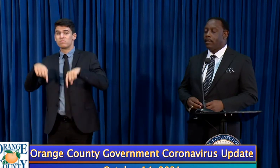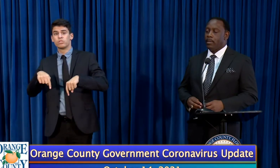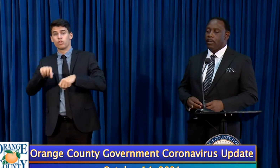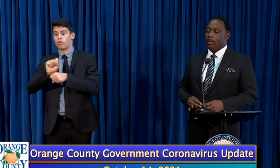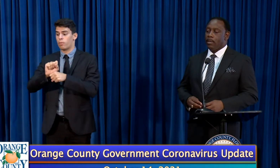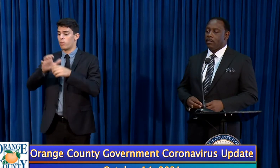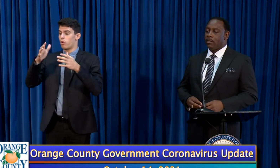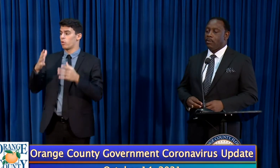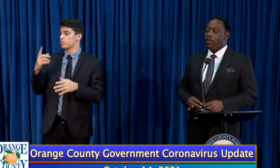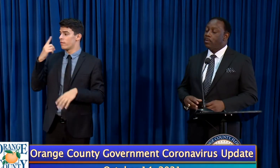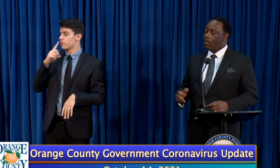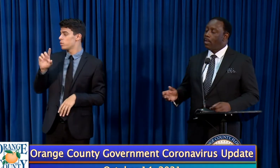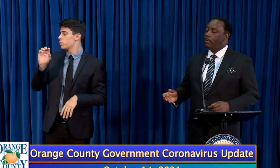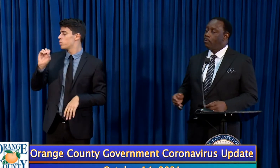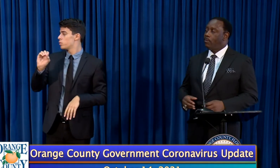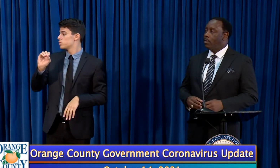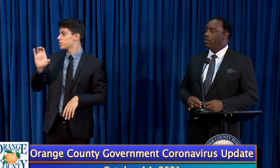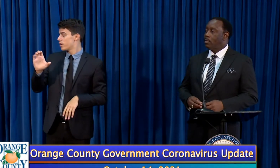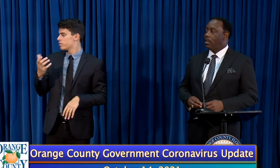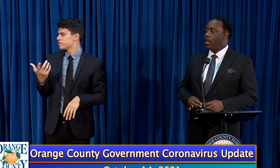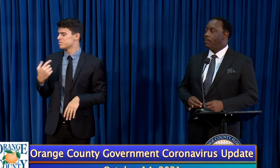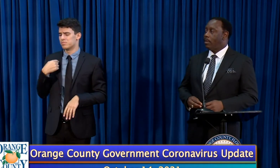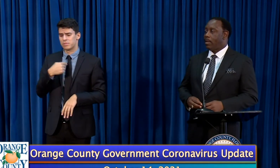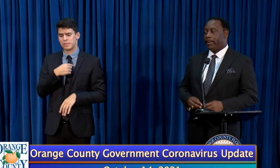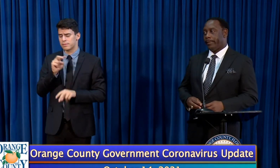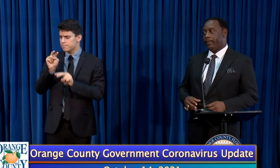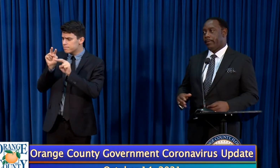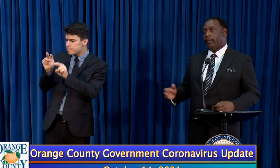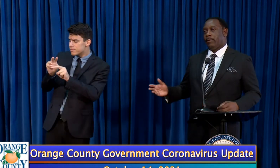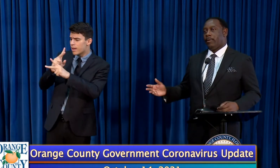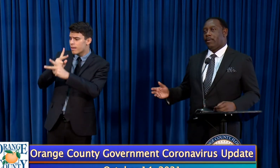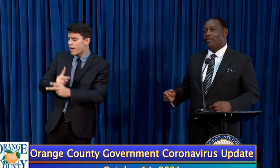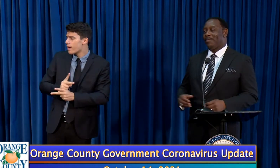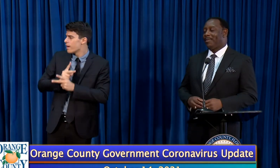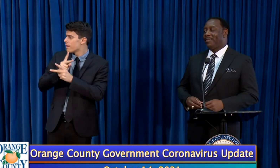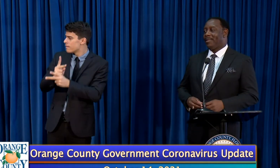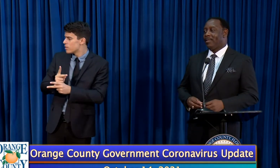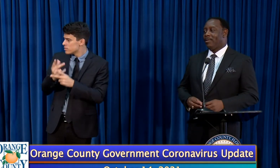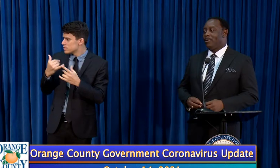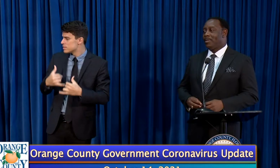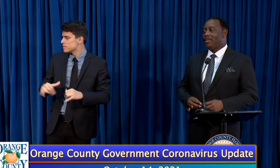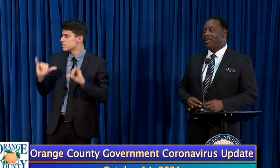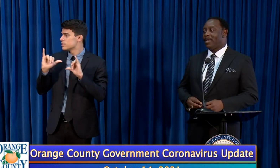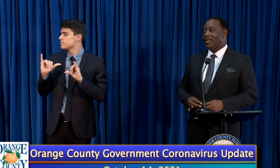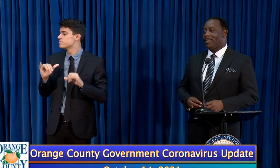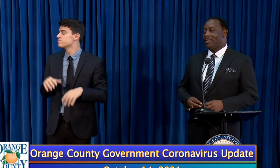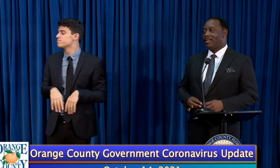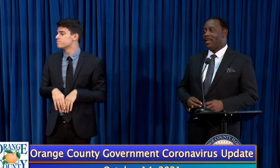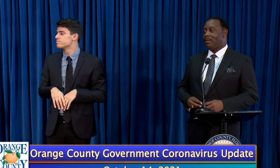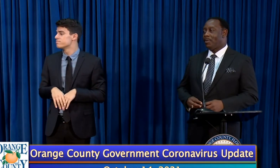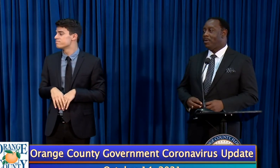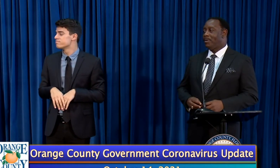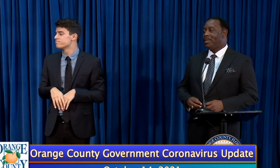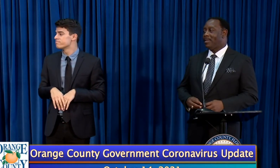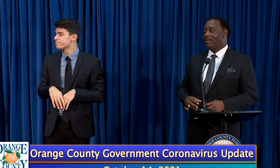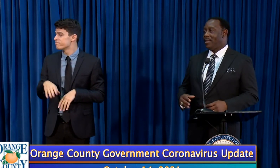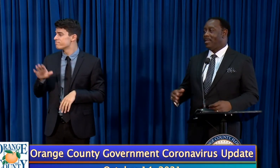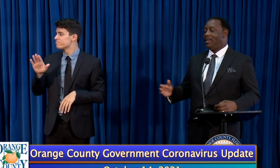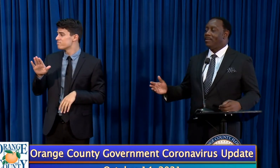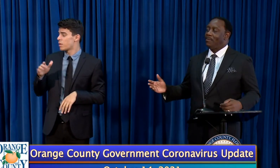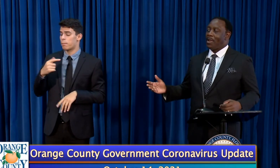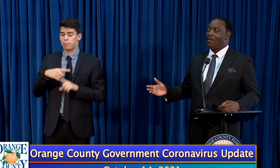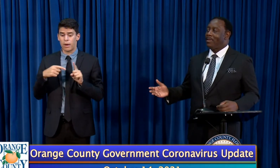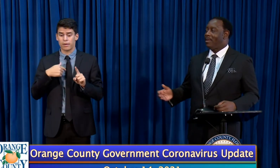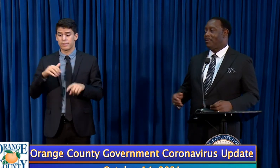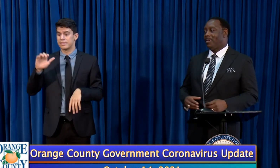County. And so we still have to be vigilant in that regard. The good news is that it does not appear that there's any